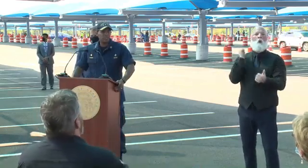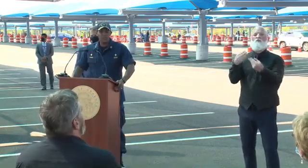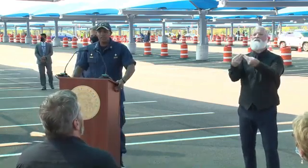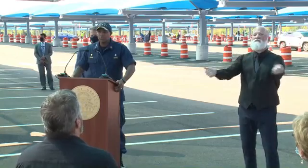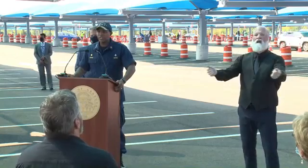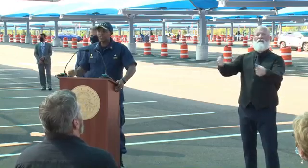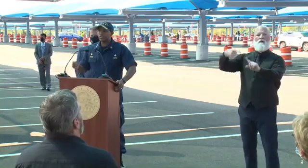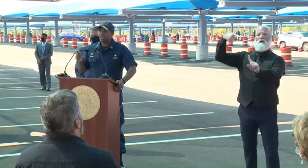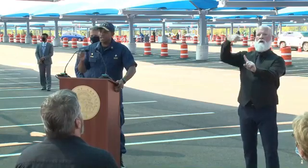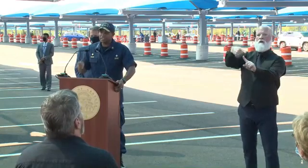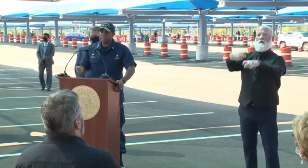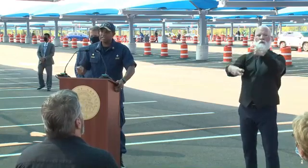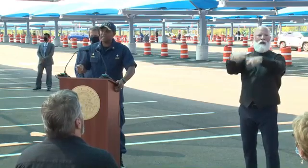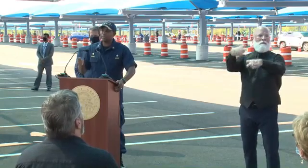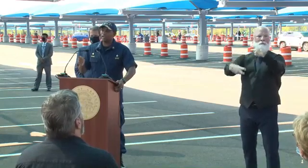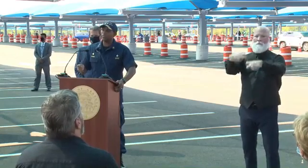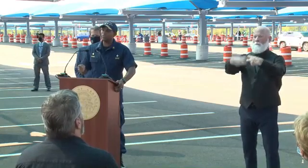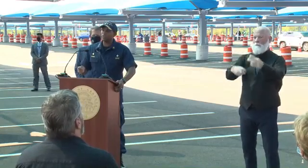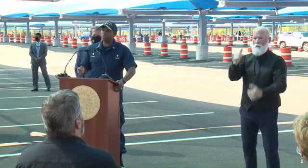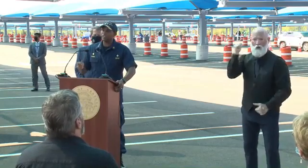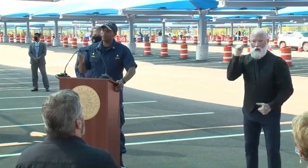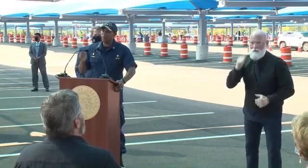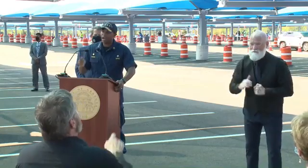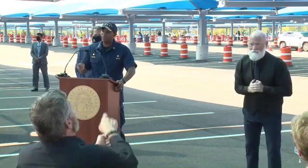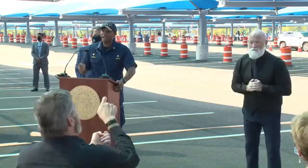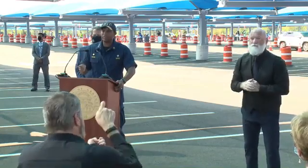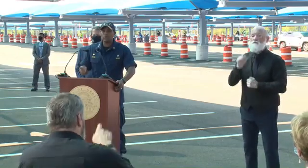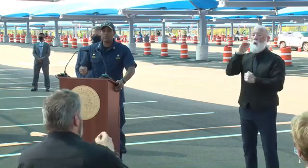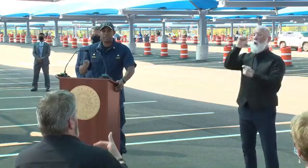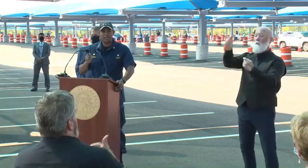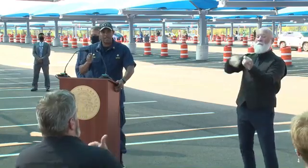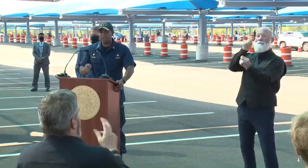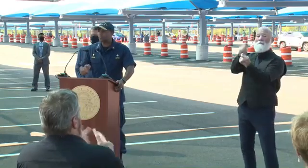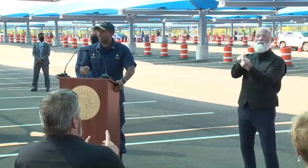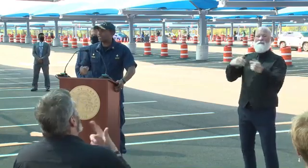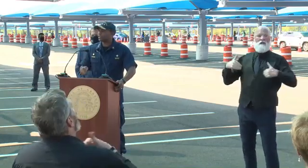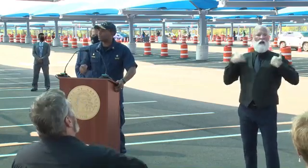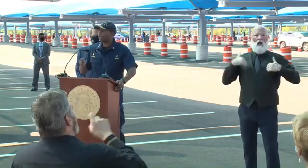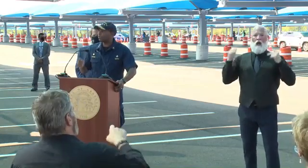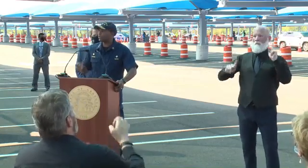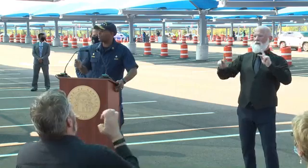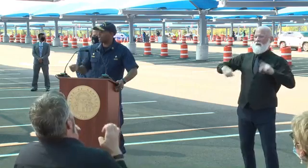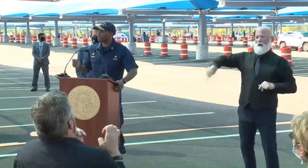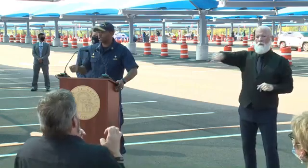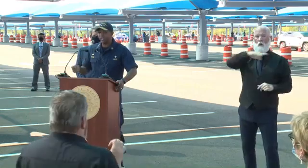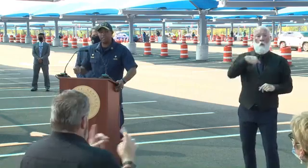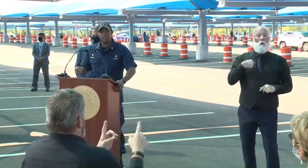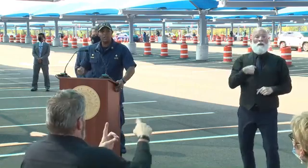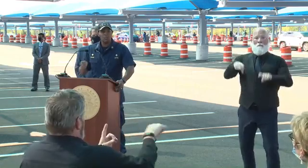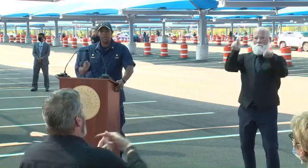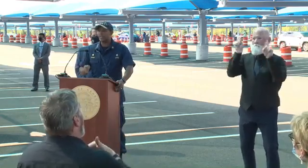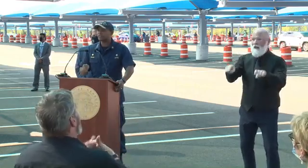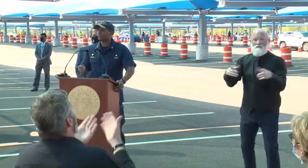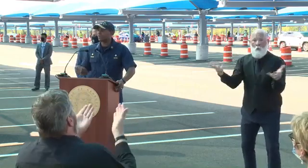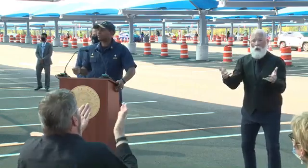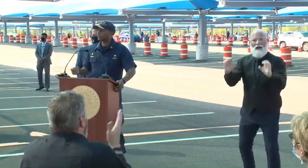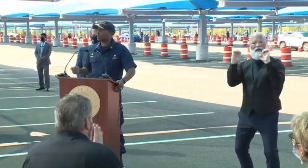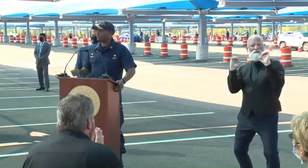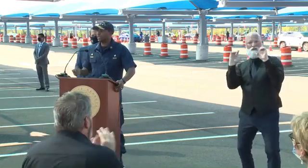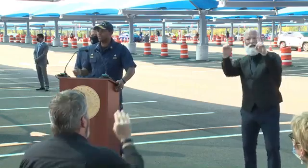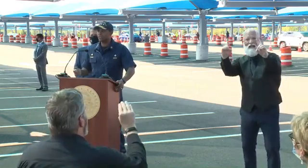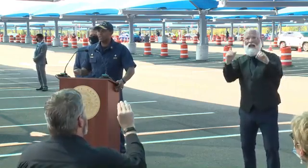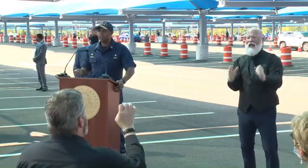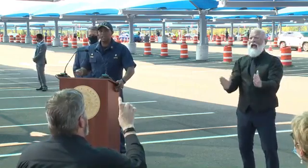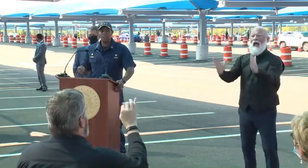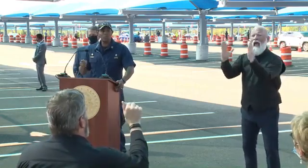people. We need to educate them and help them understand why masks work, and I'm asking the media to help people understand what asymptomatic